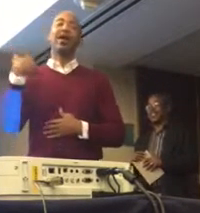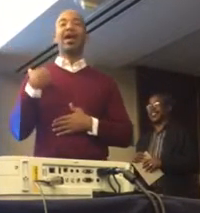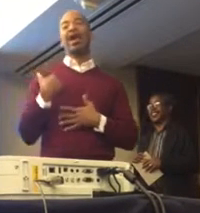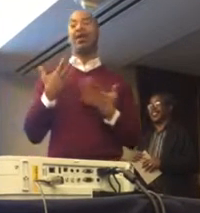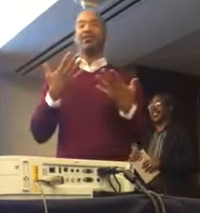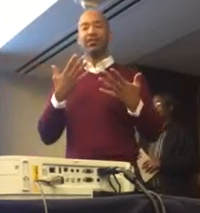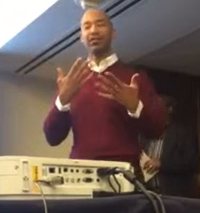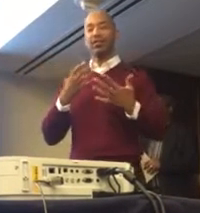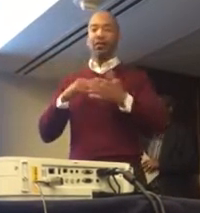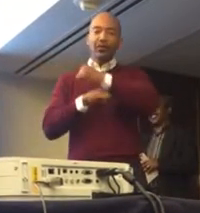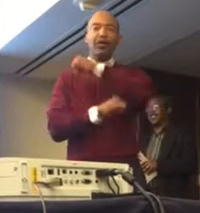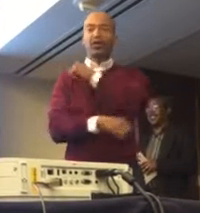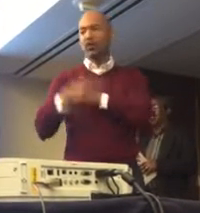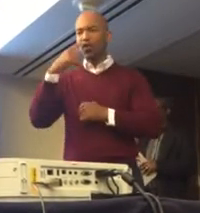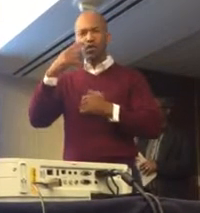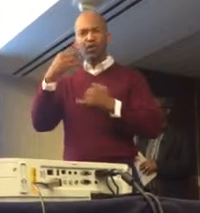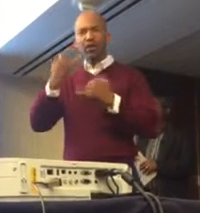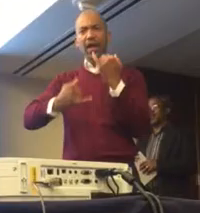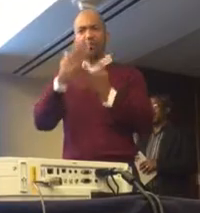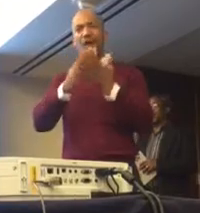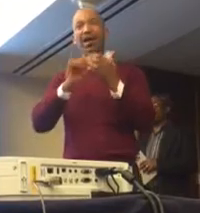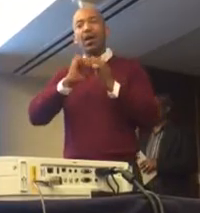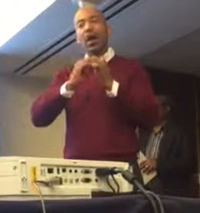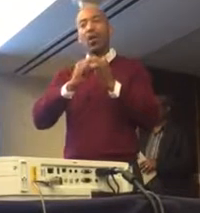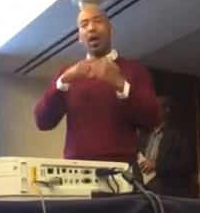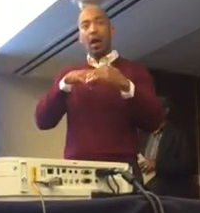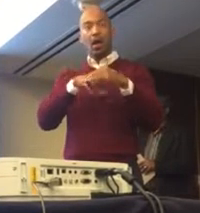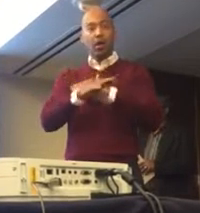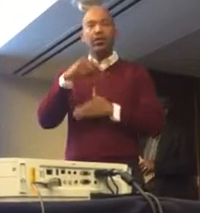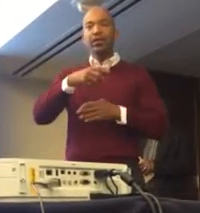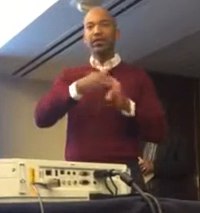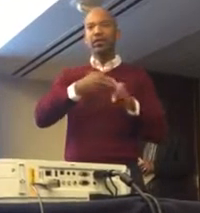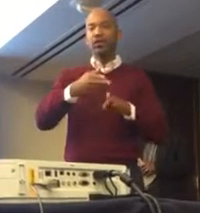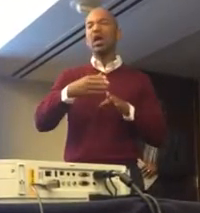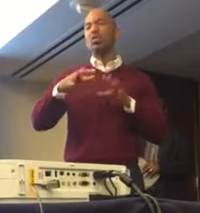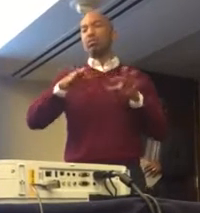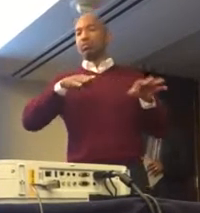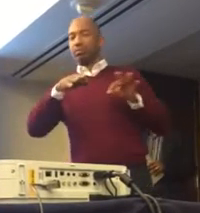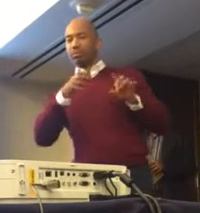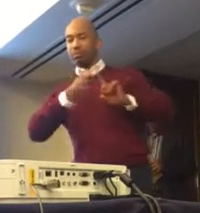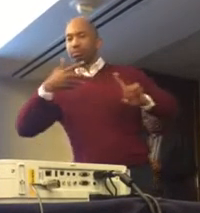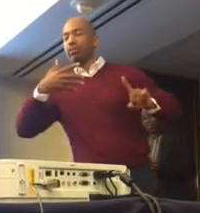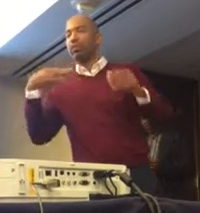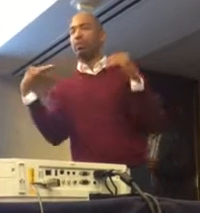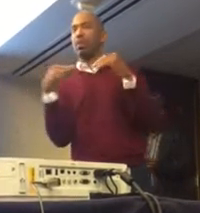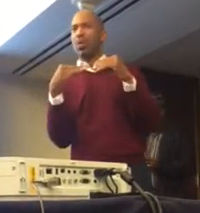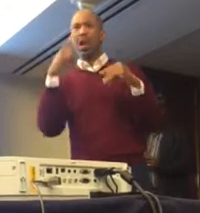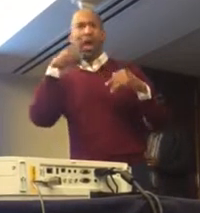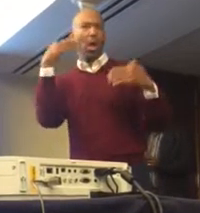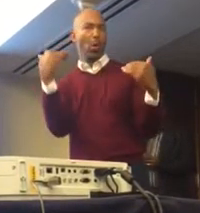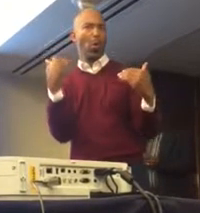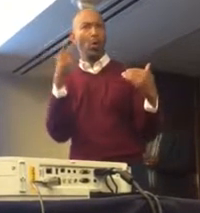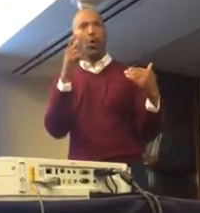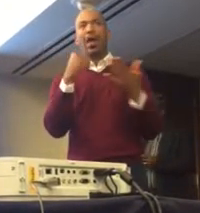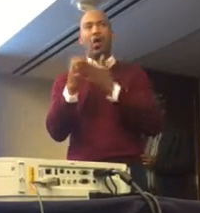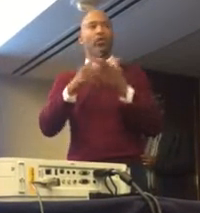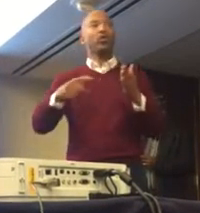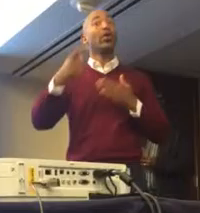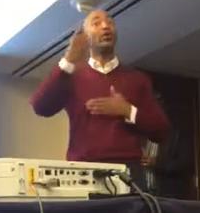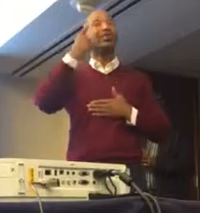work, kind of like that last piece of how I came into this work. That's what I'm going to hopefully help you guys to understand the necessity